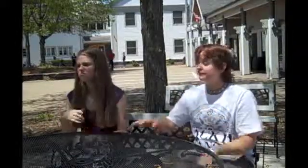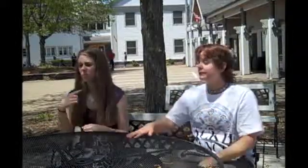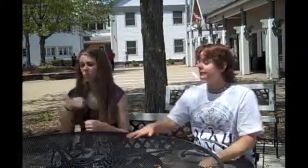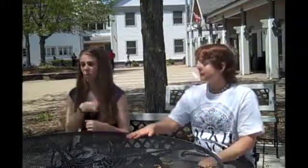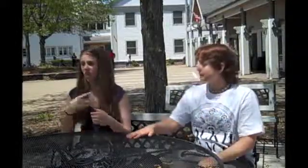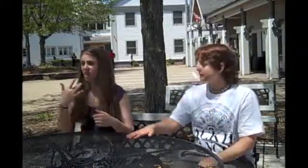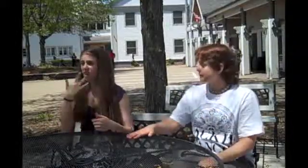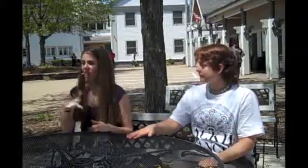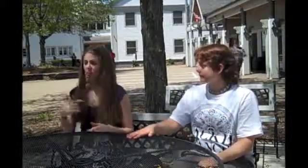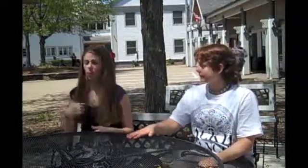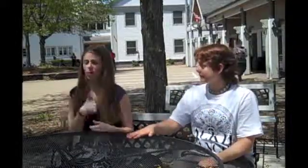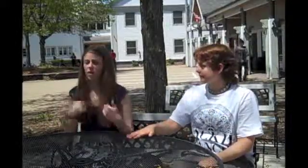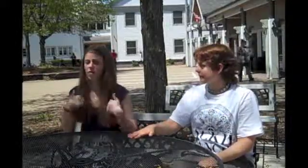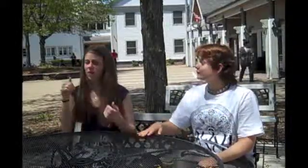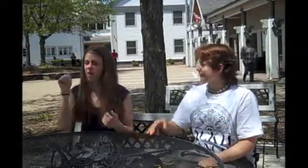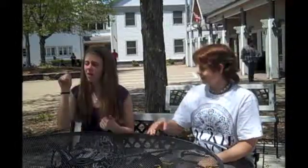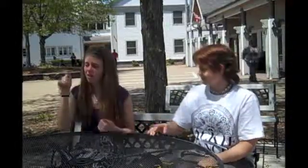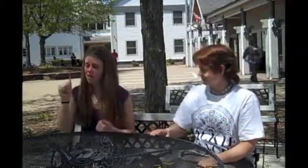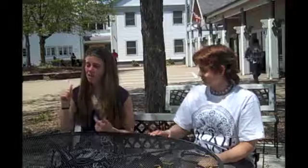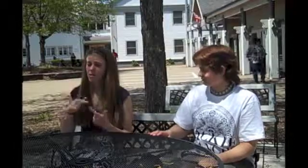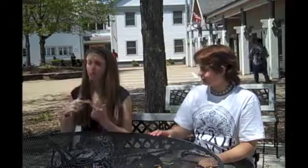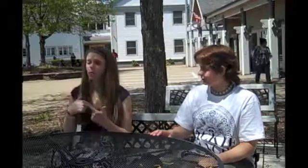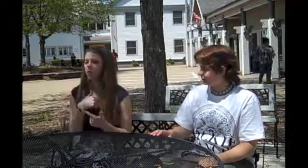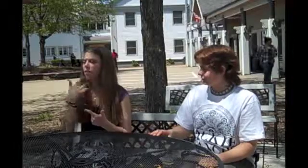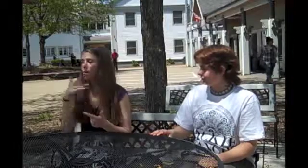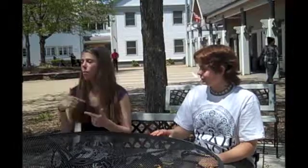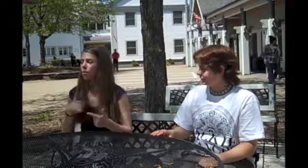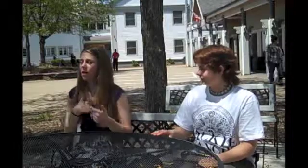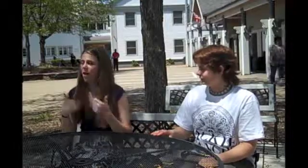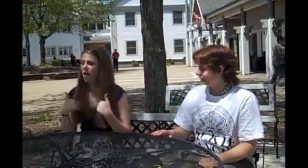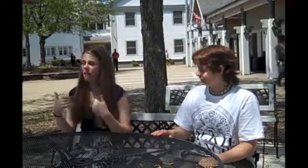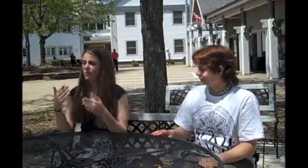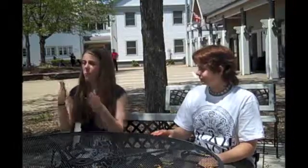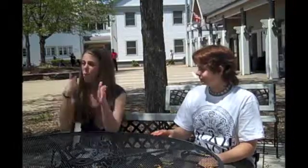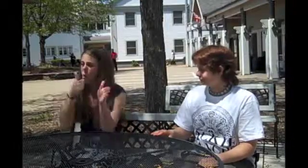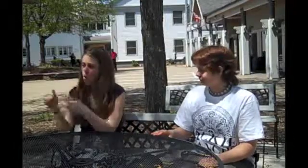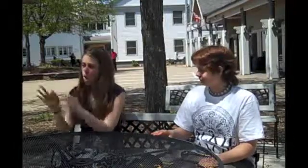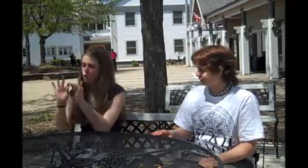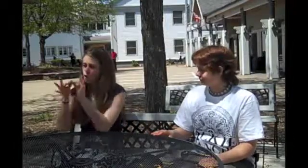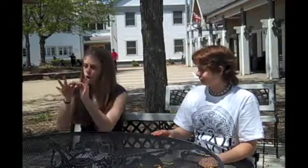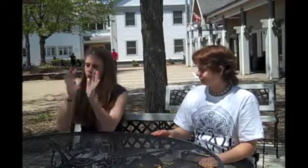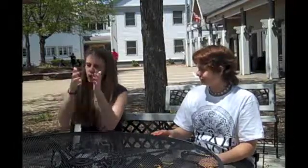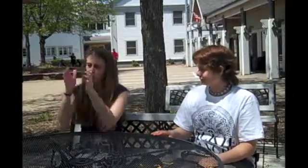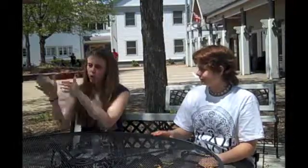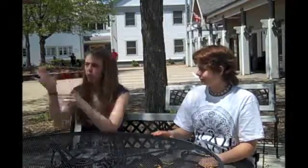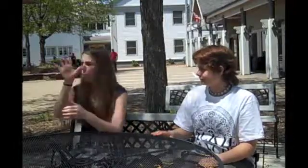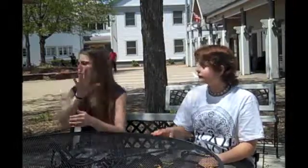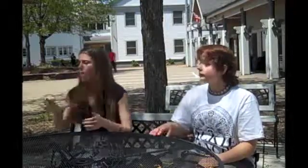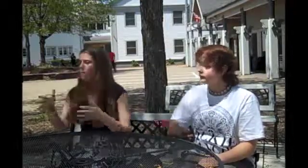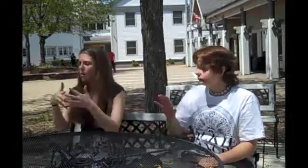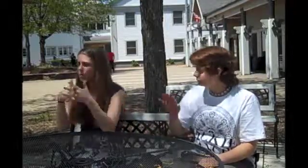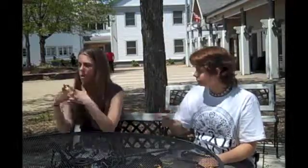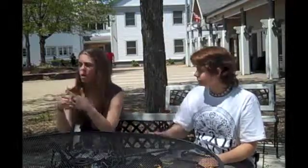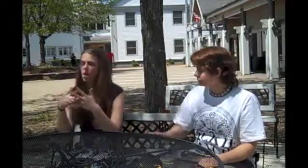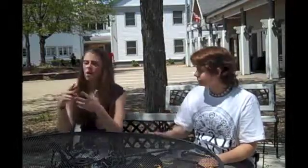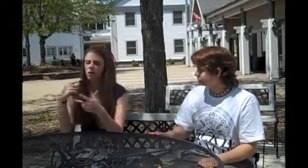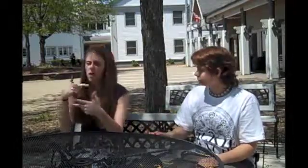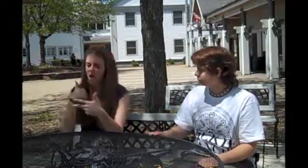really oppressed. We are so lucky we have the American with Disabilities Act to protect us and